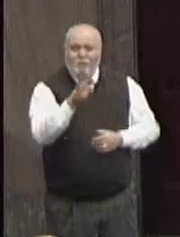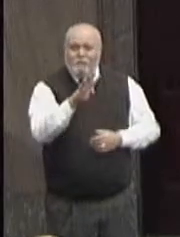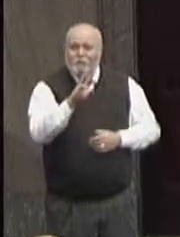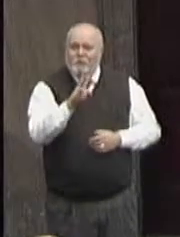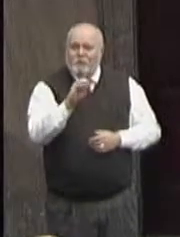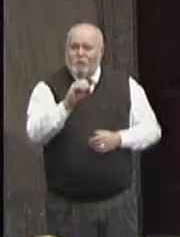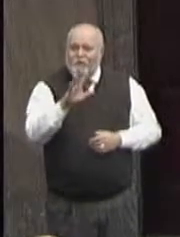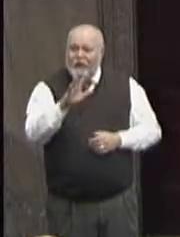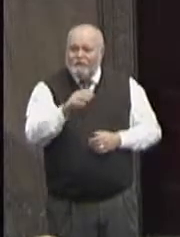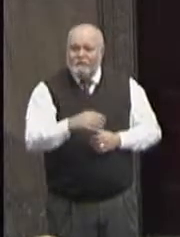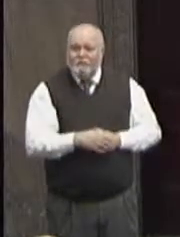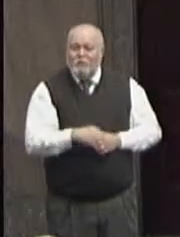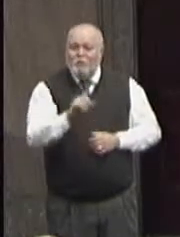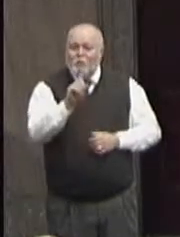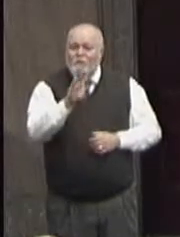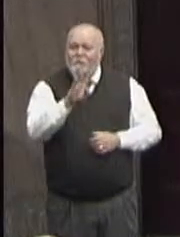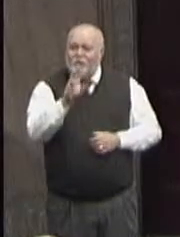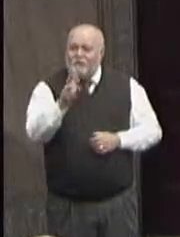14605,